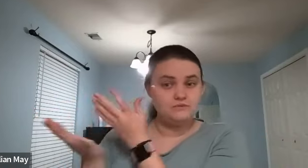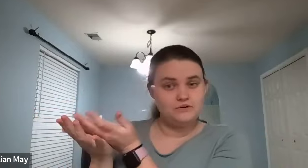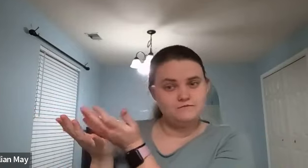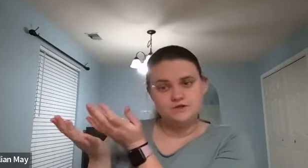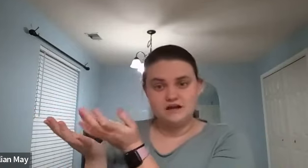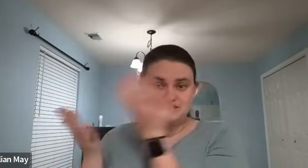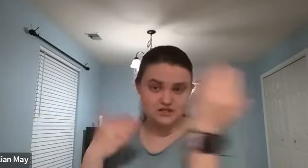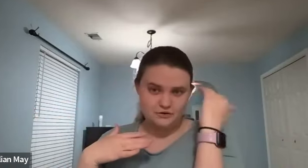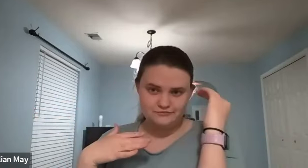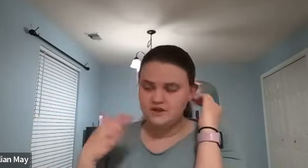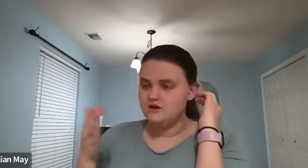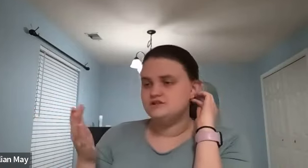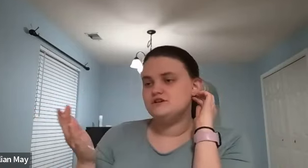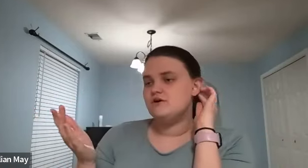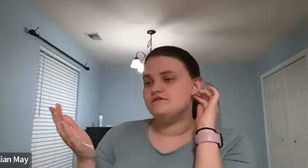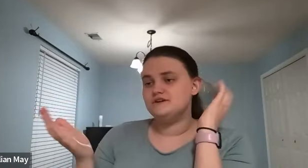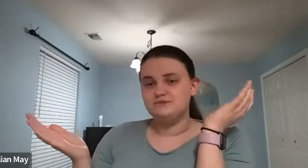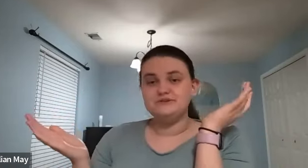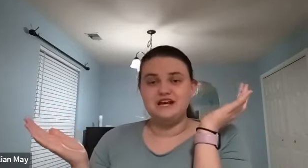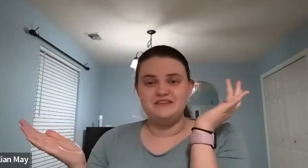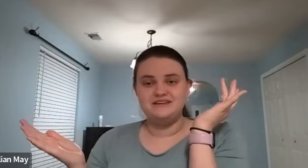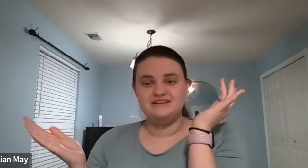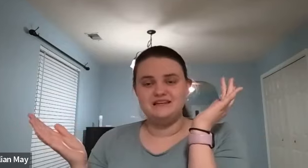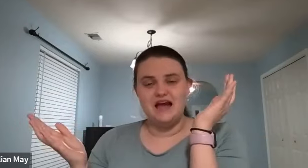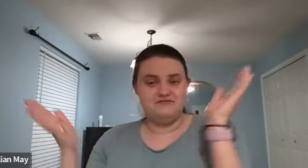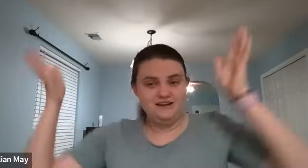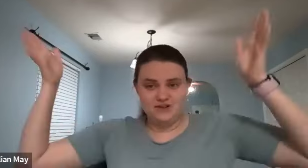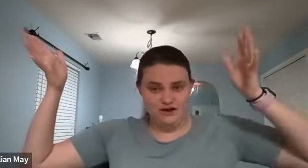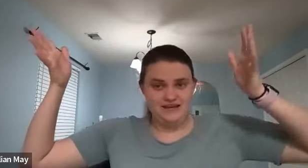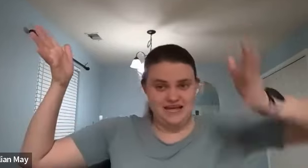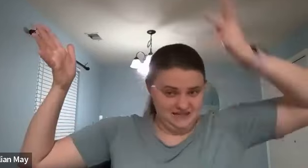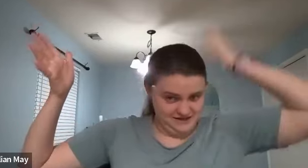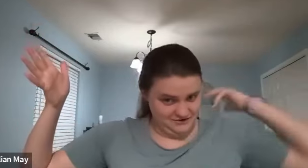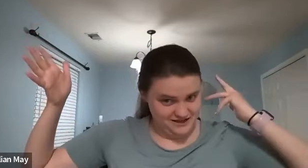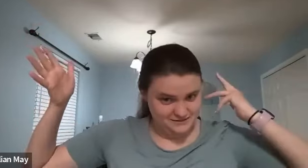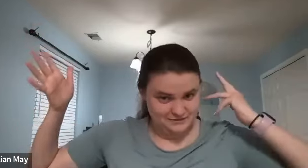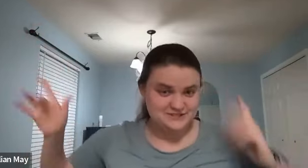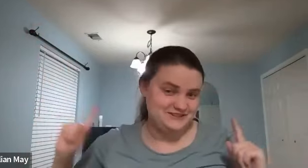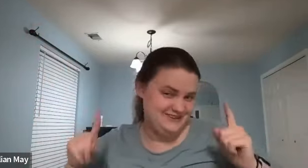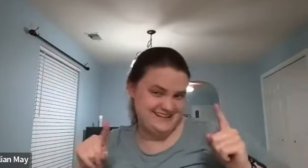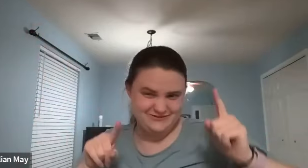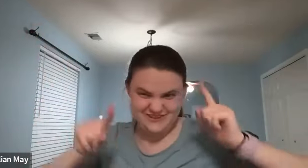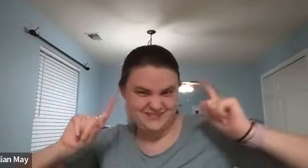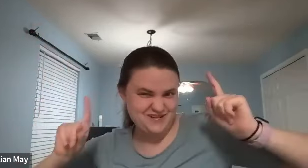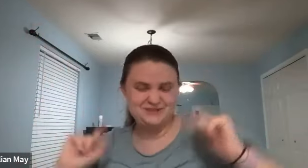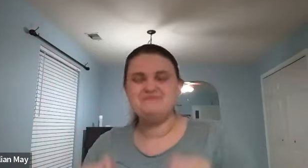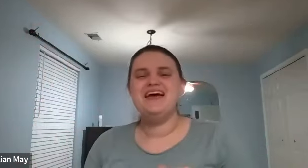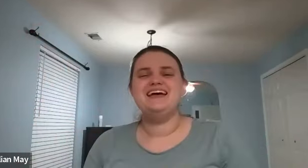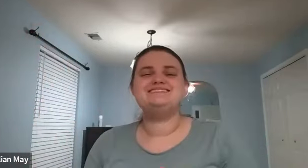important for you guys to know. So the first one, which I think I've not taught any other classes before, so you guys should feel special, is the